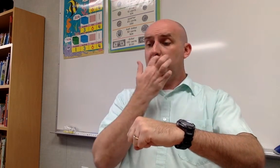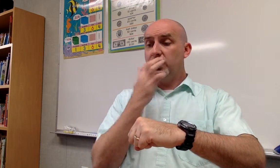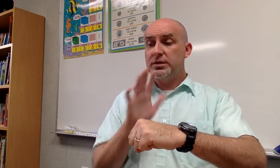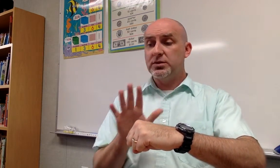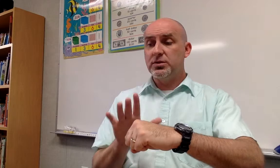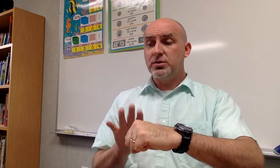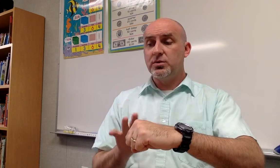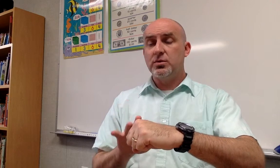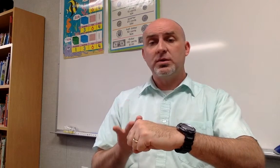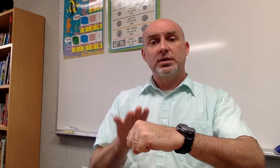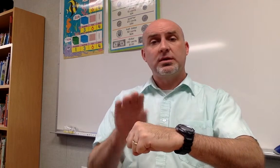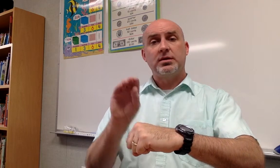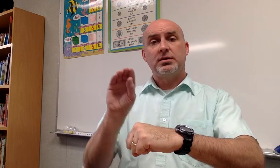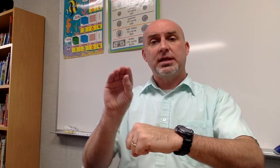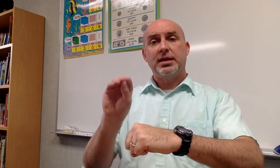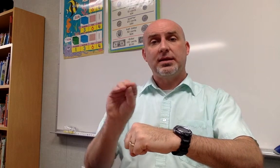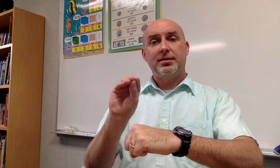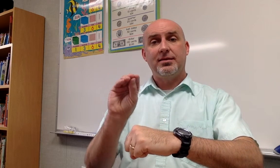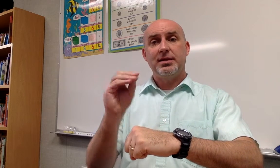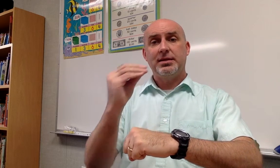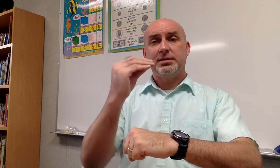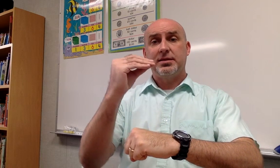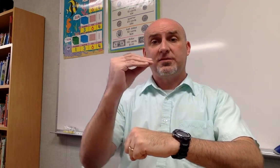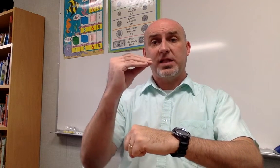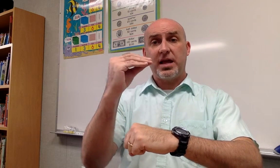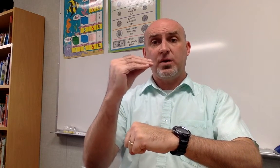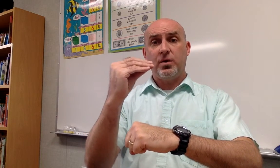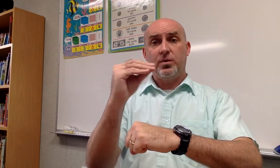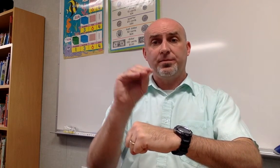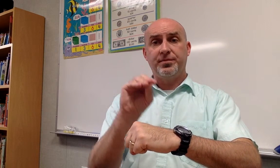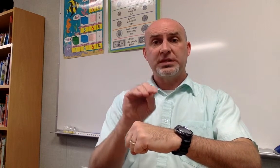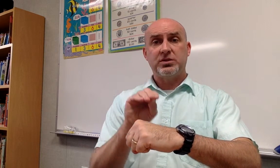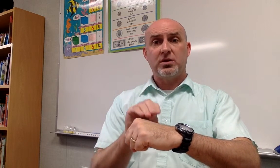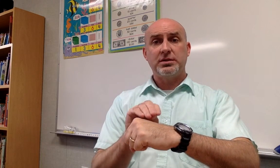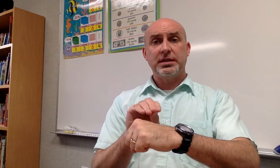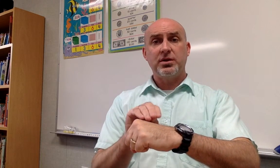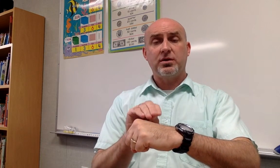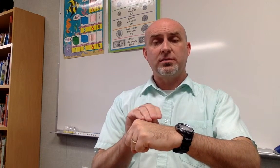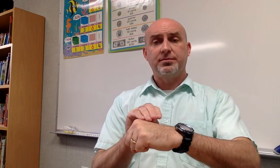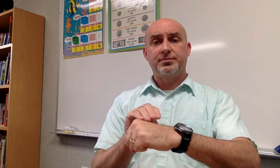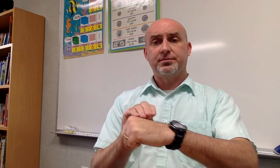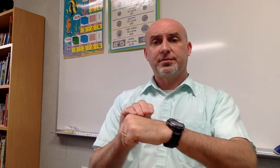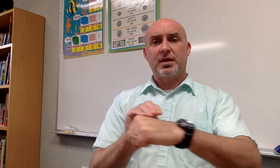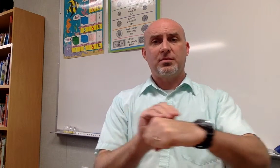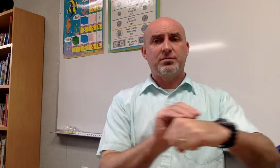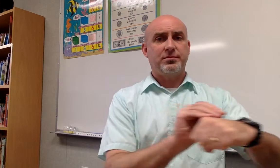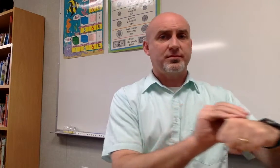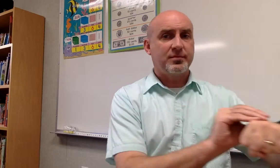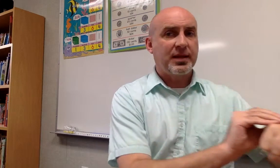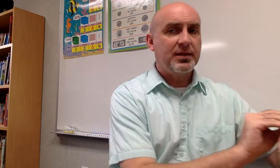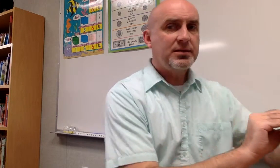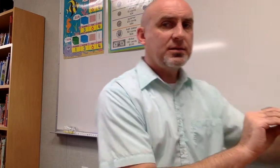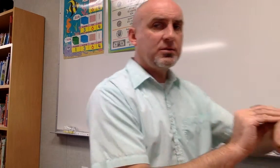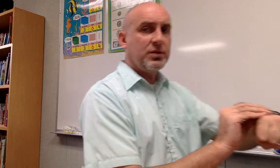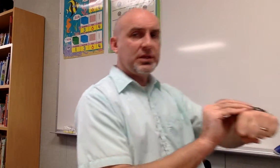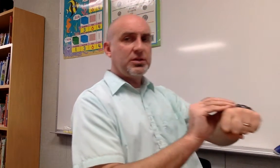going to take this, the flat O, it starts here. It's a little tricky to